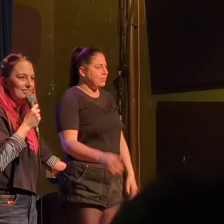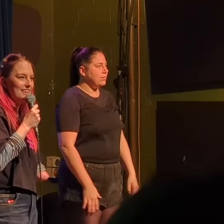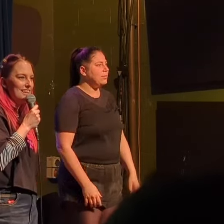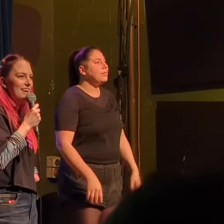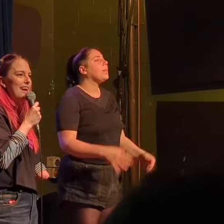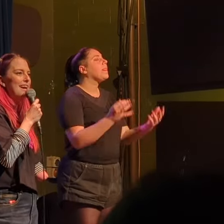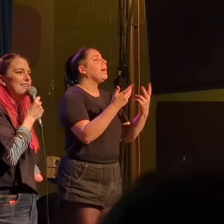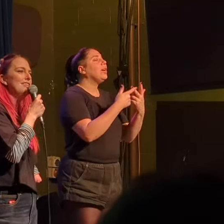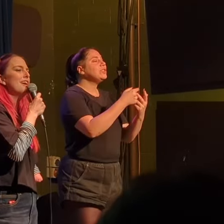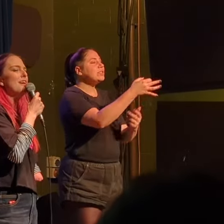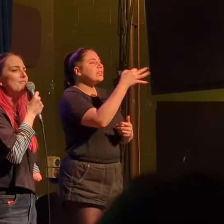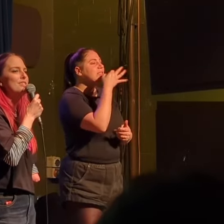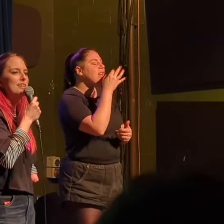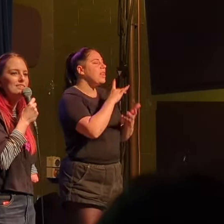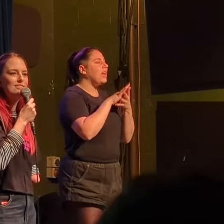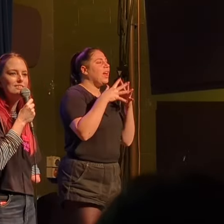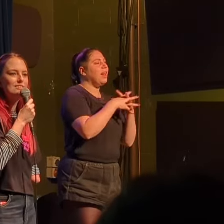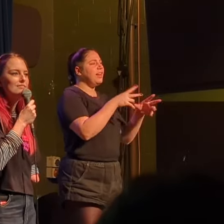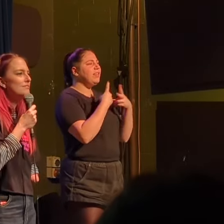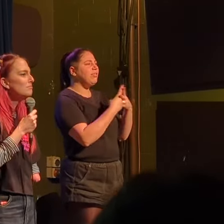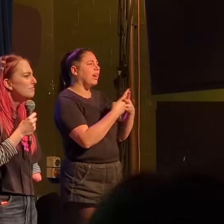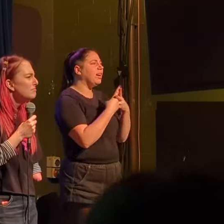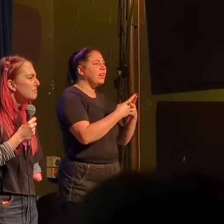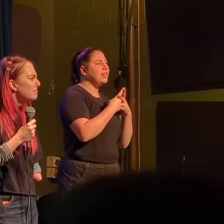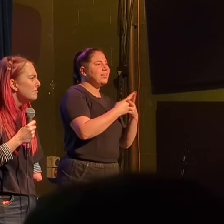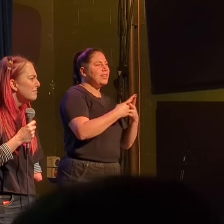I also get, how do you have sex?